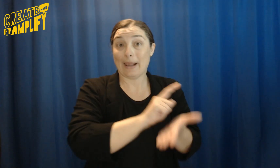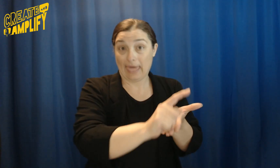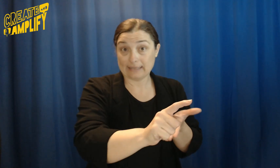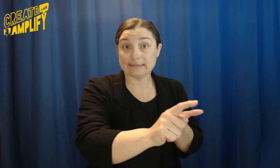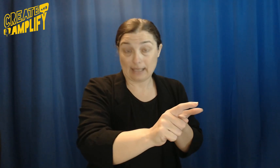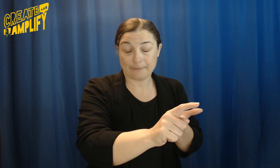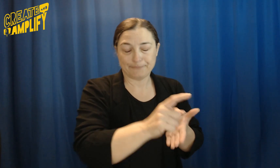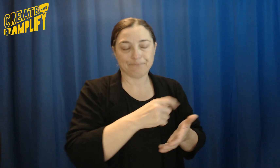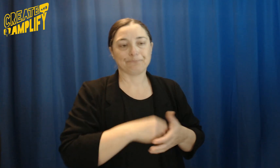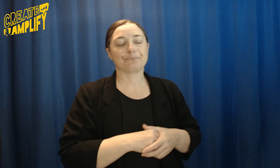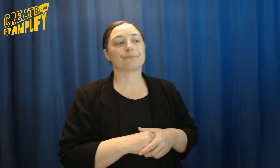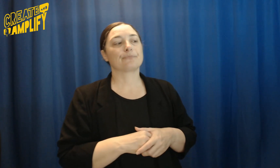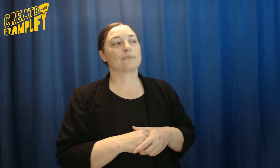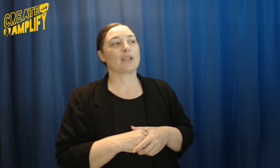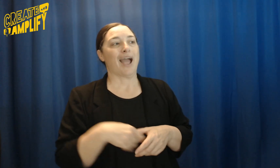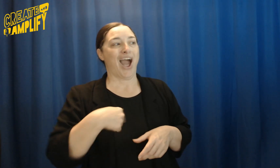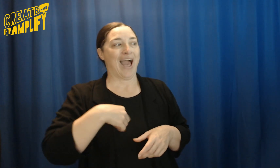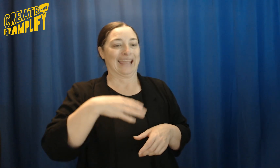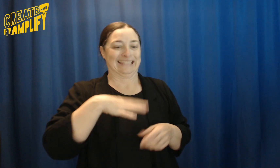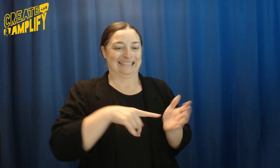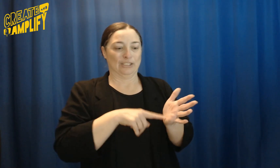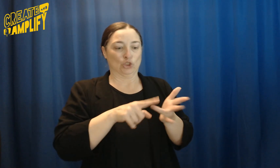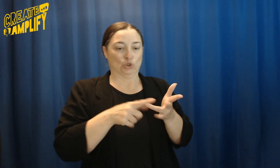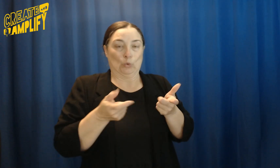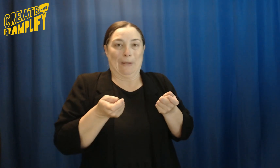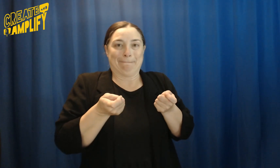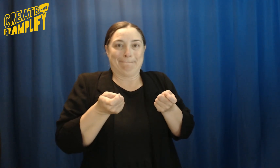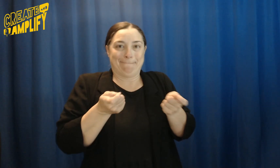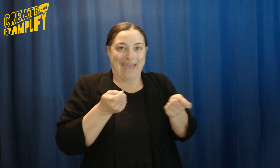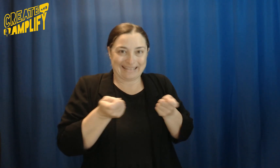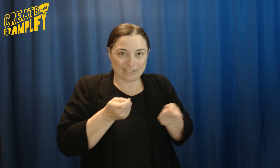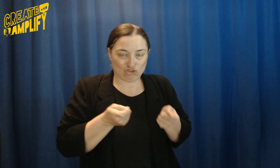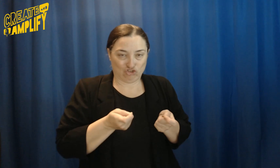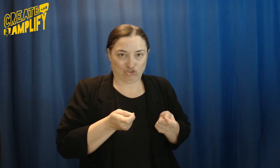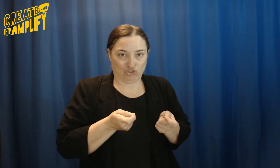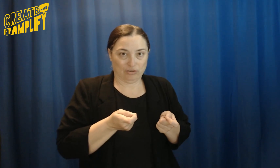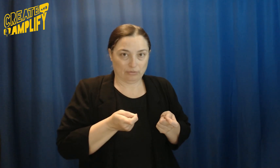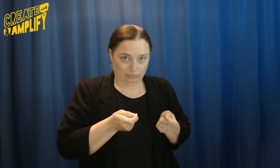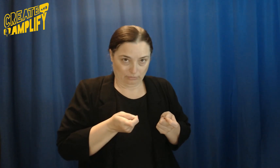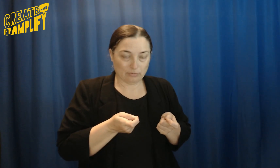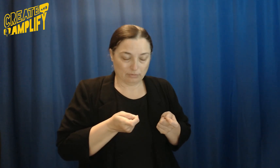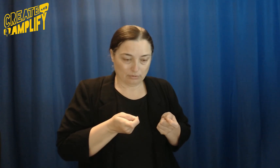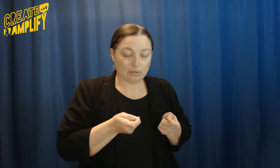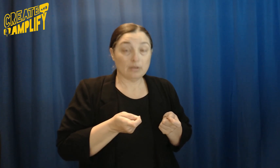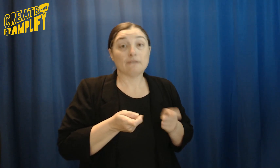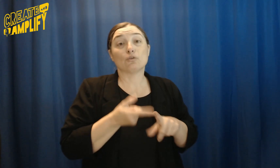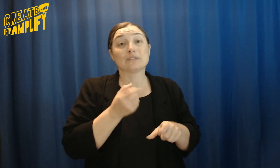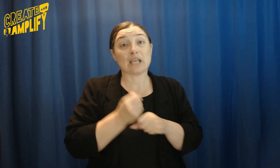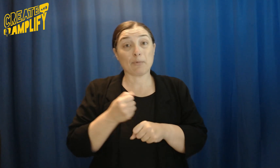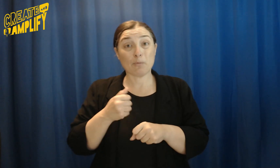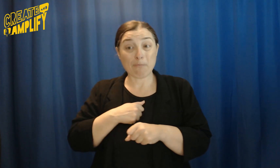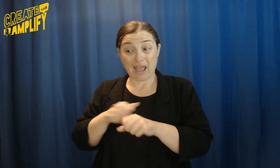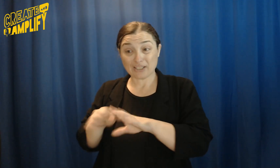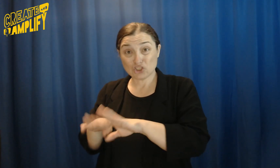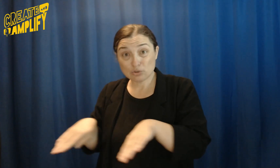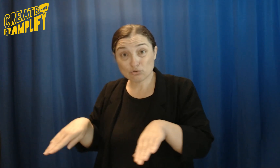And I need to manage how that plays out in terms of my children, in terms of my marriage, my